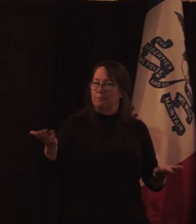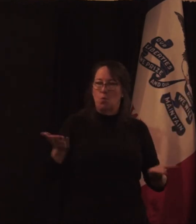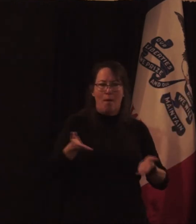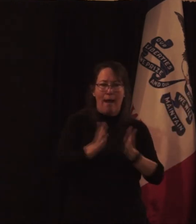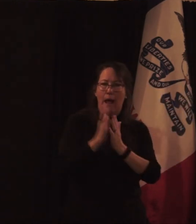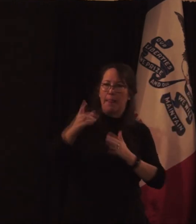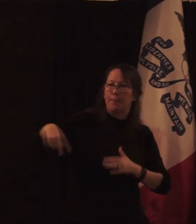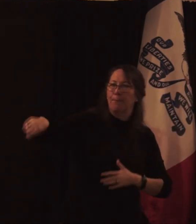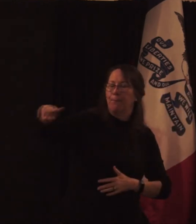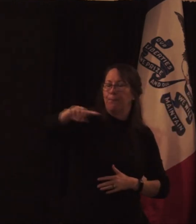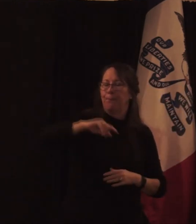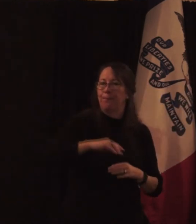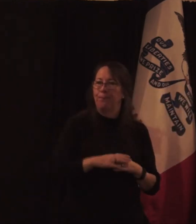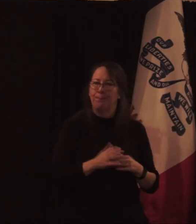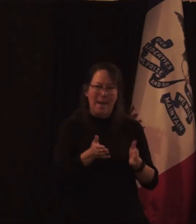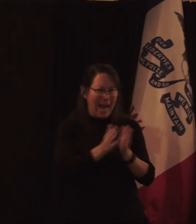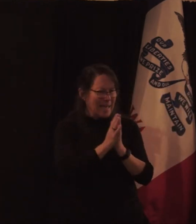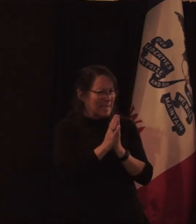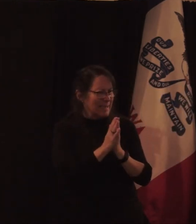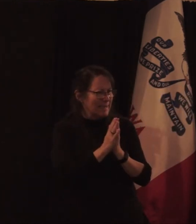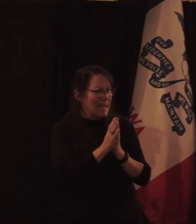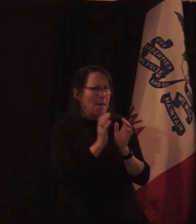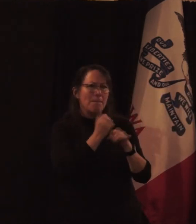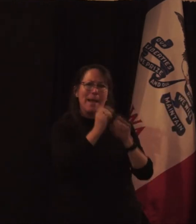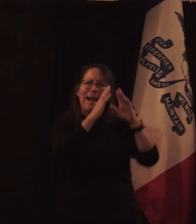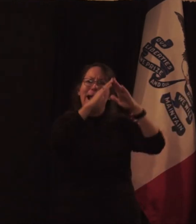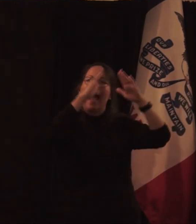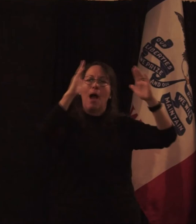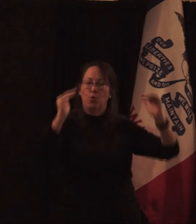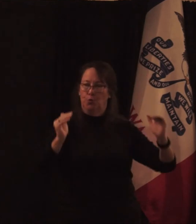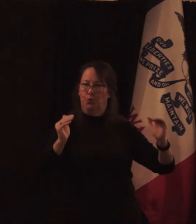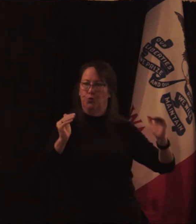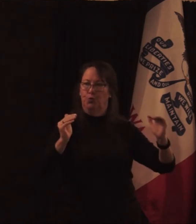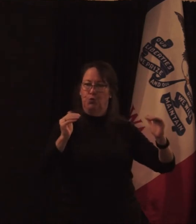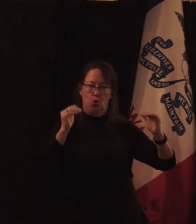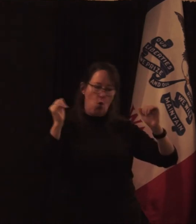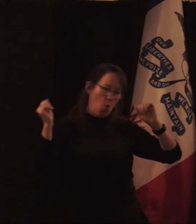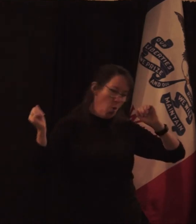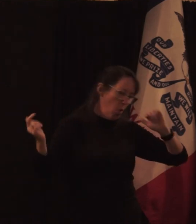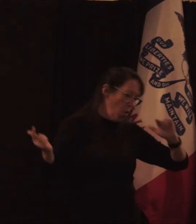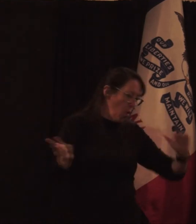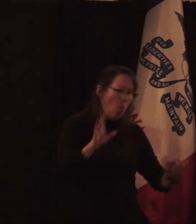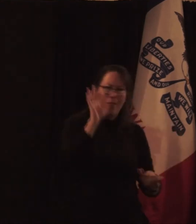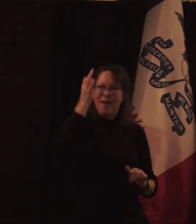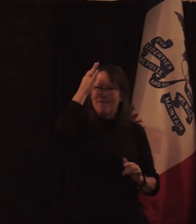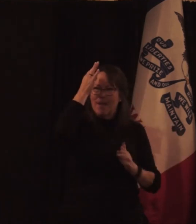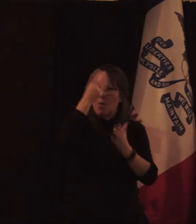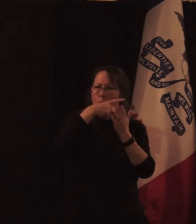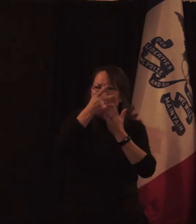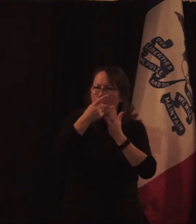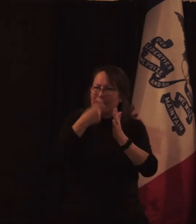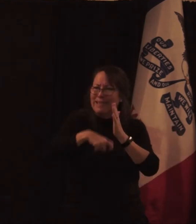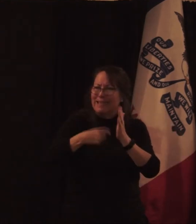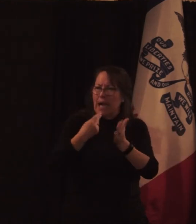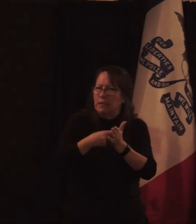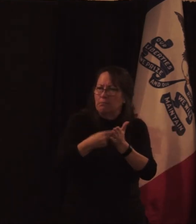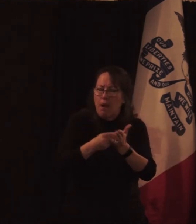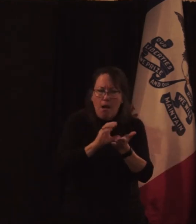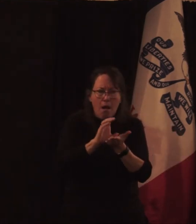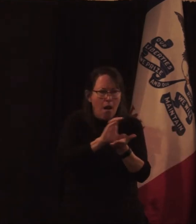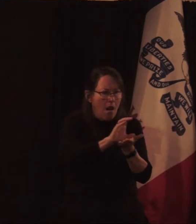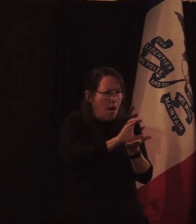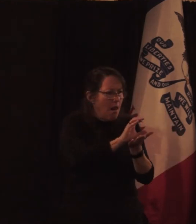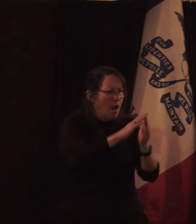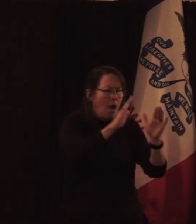ask them. Ask them about making housing. All these federal programs, all these tax dollars that go out to